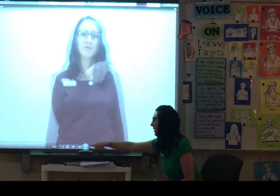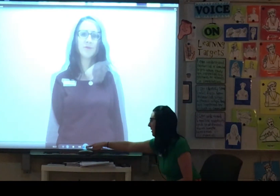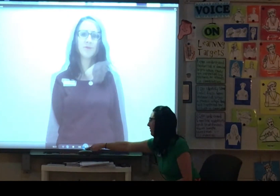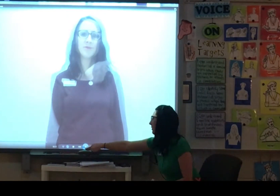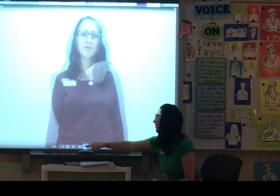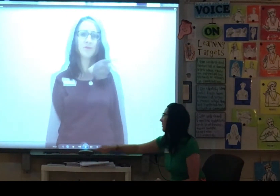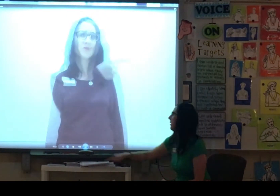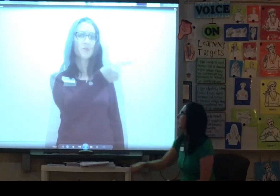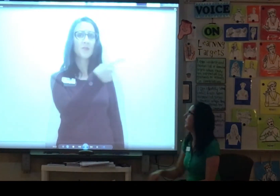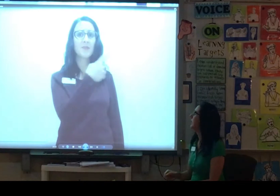again.